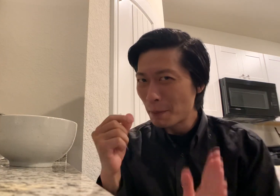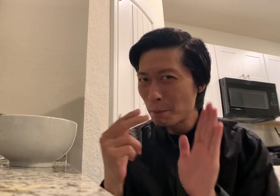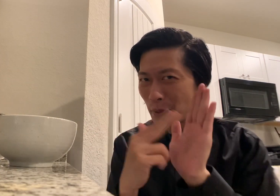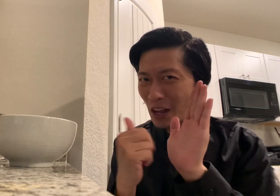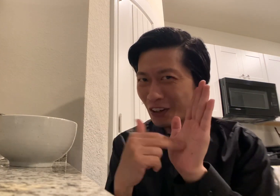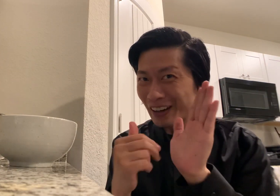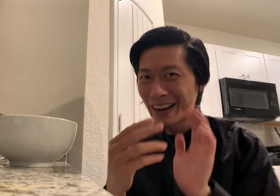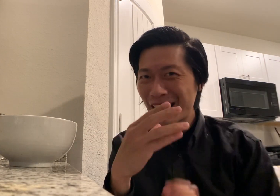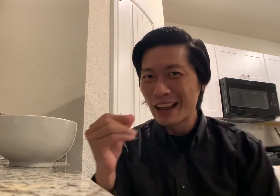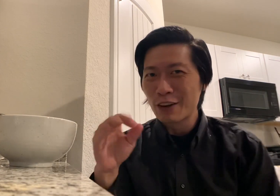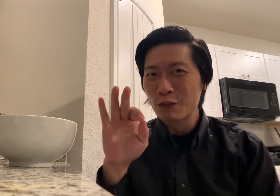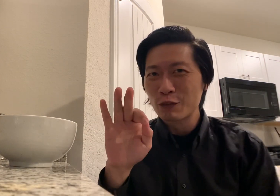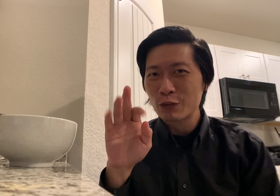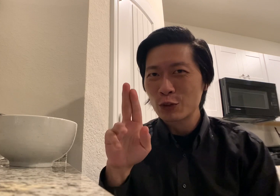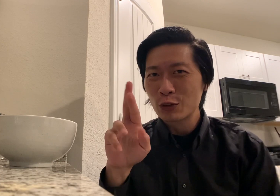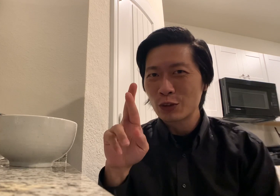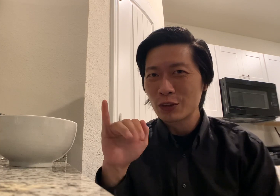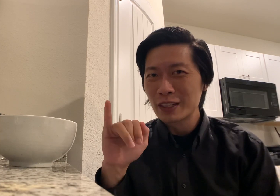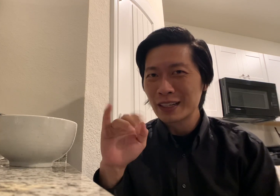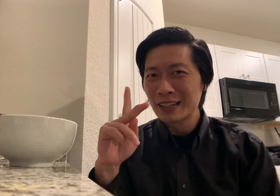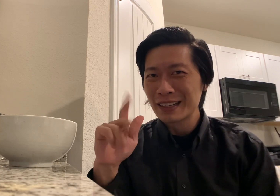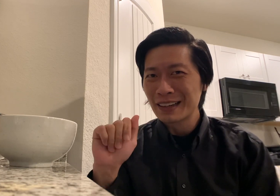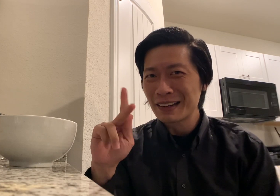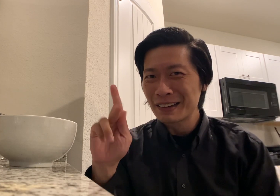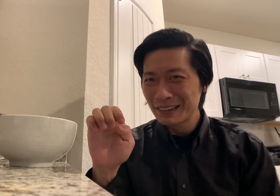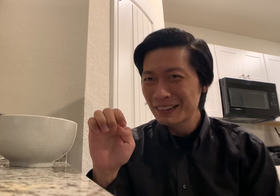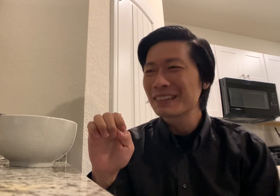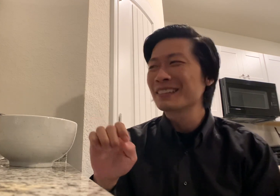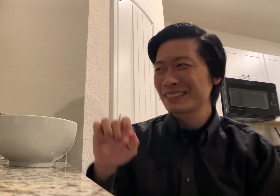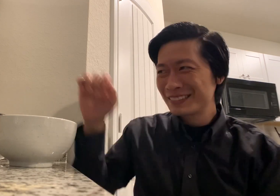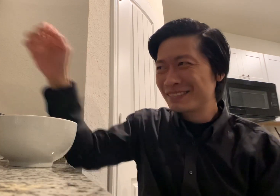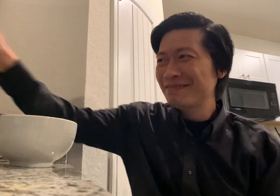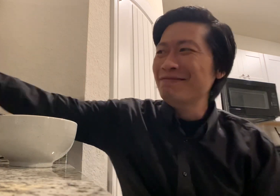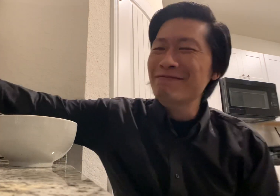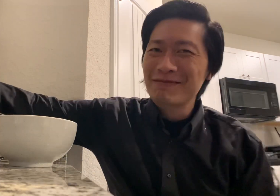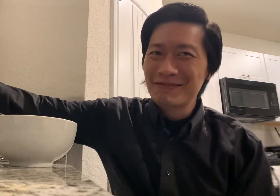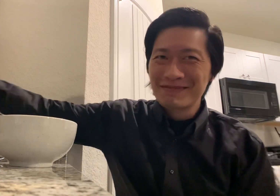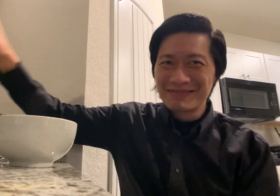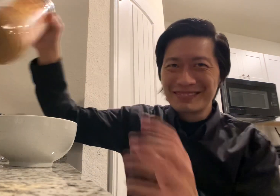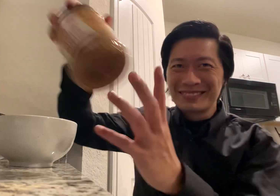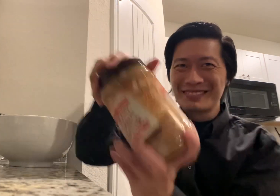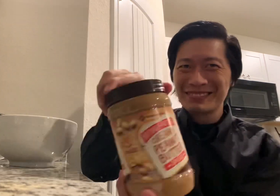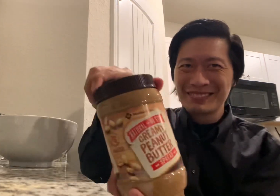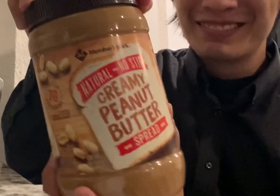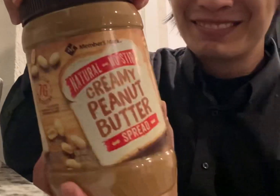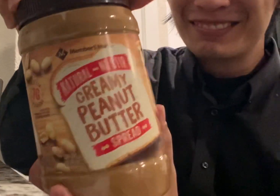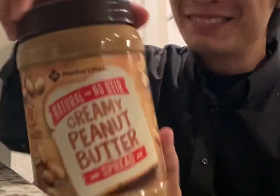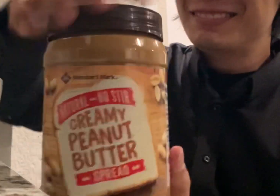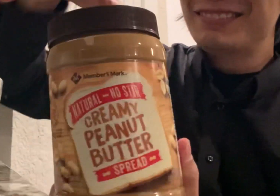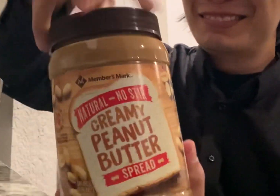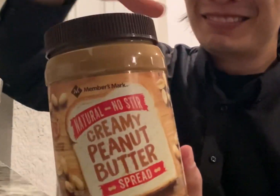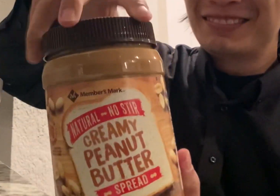is my power snack. I'm gonna add peanut butter and